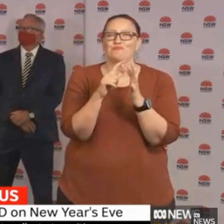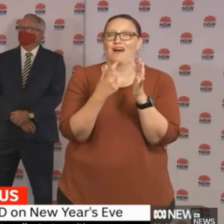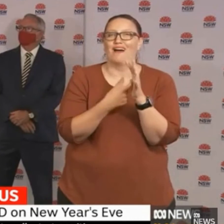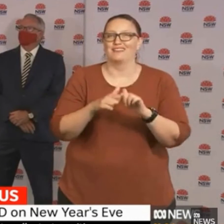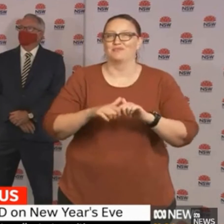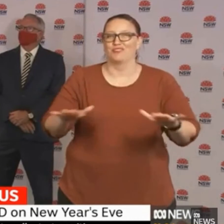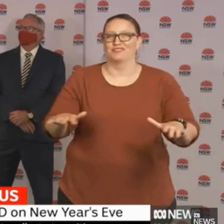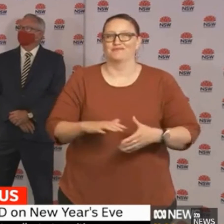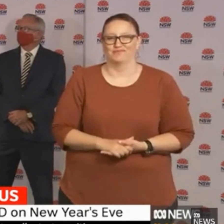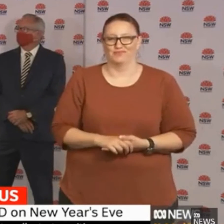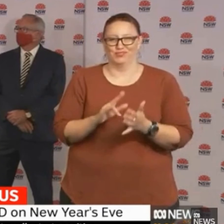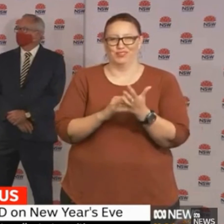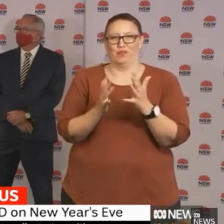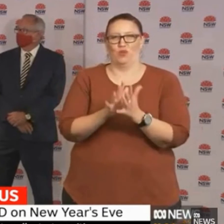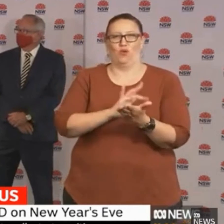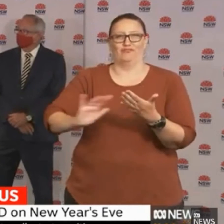across the state.